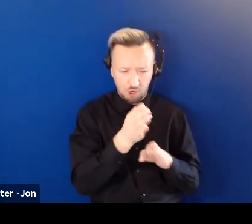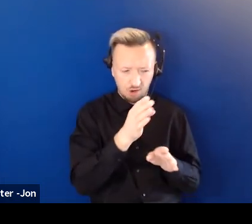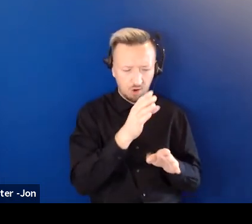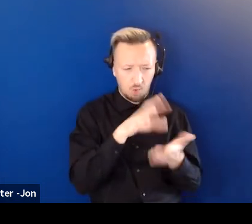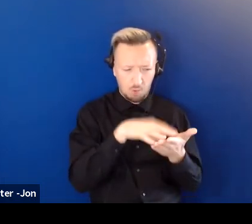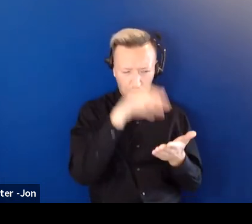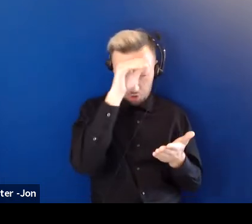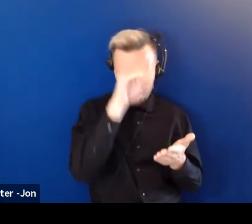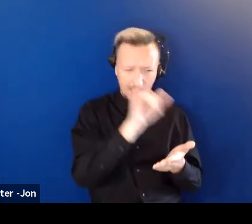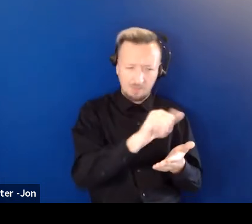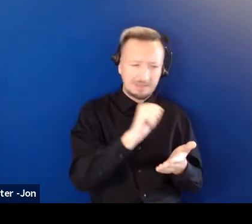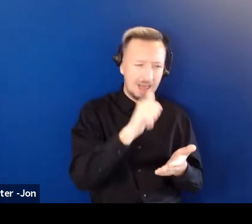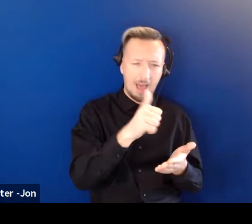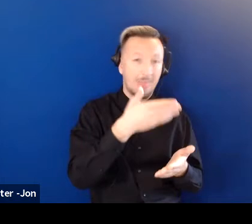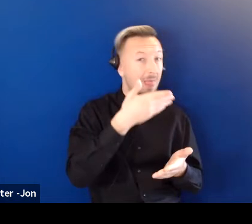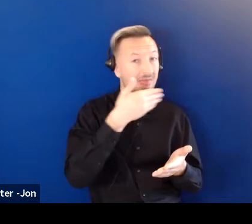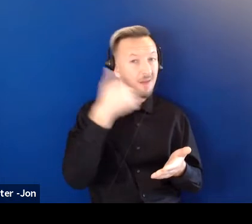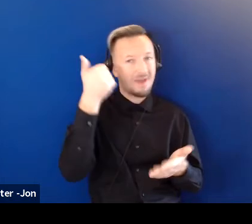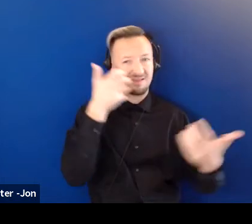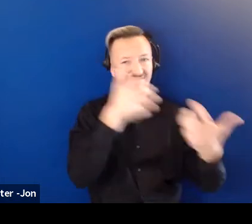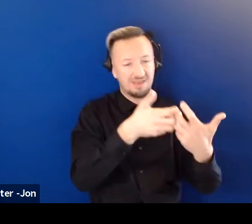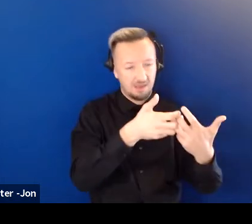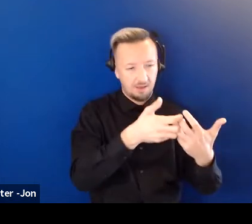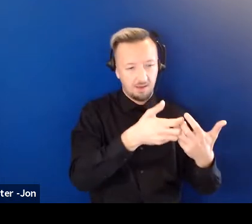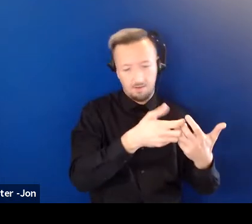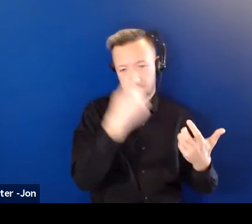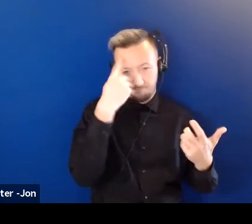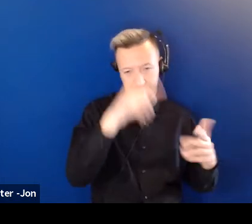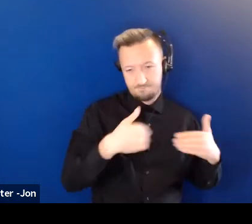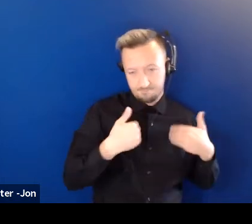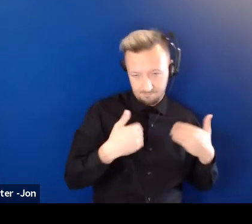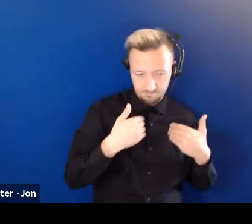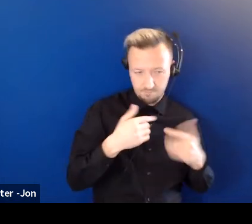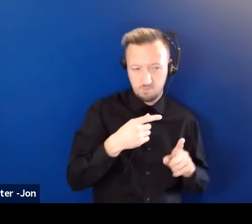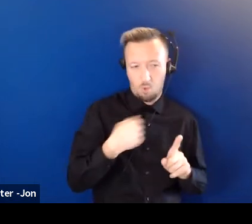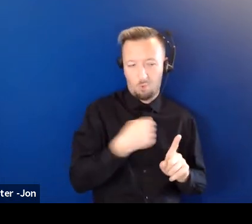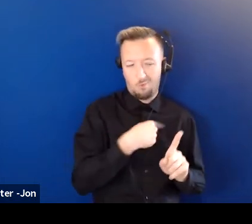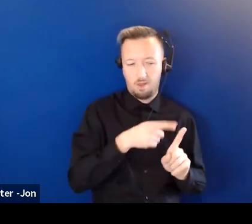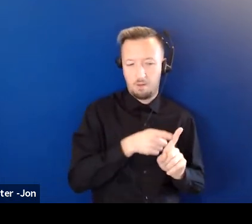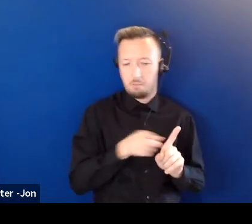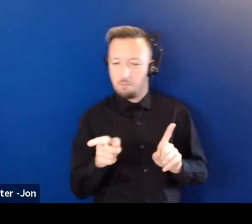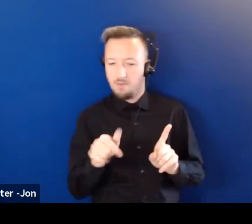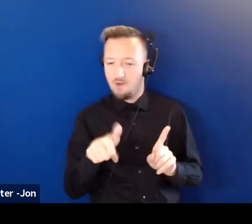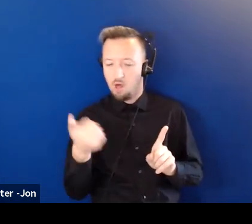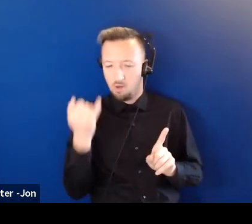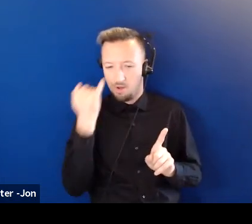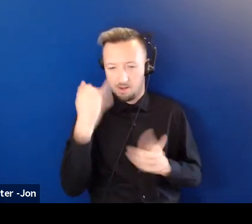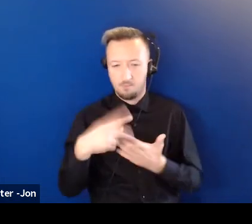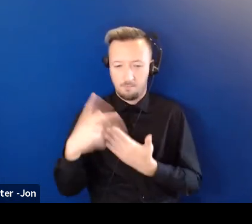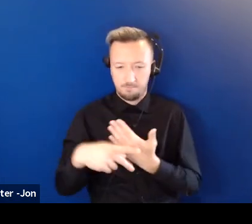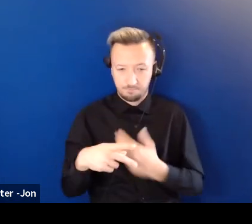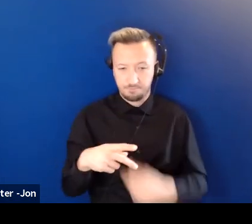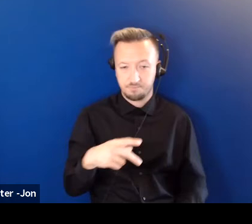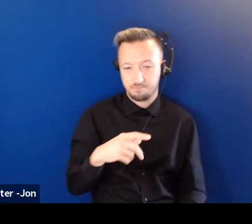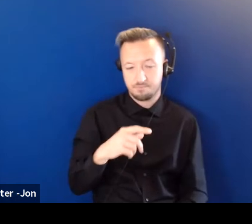and interesting for the youth and the teachers. And then a lot of what we learned too is that we had to have a